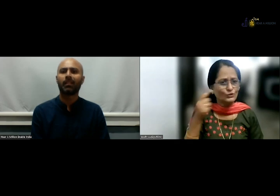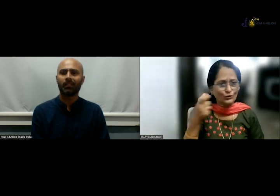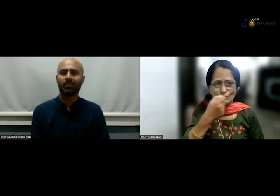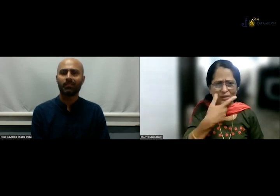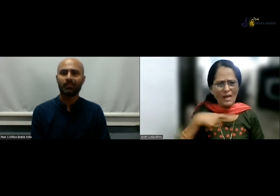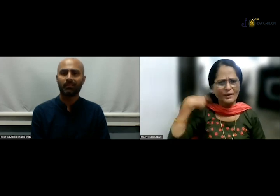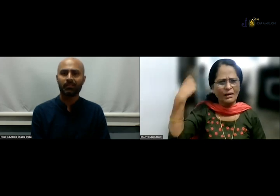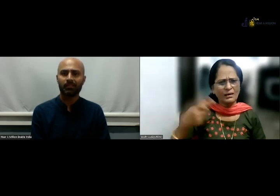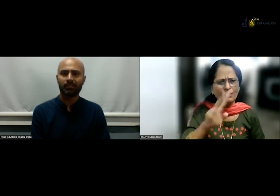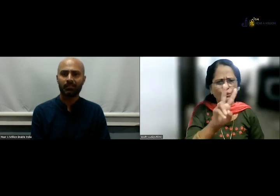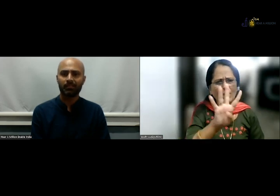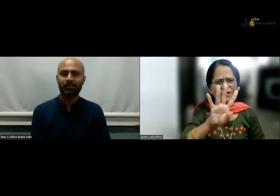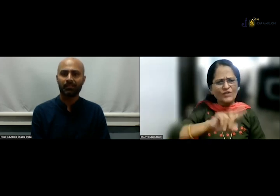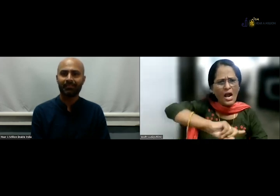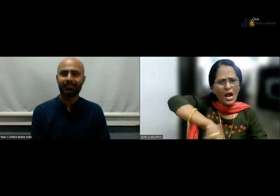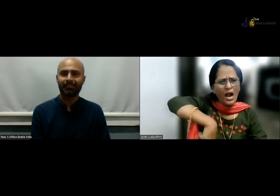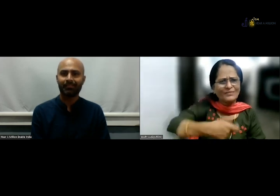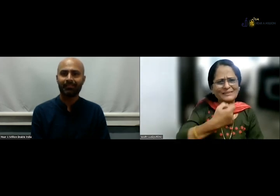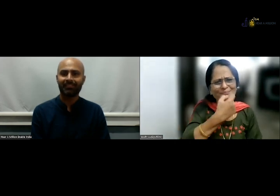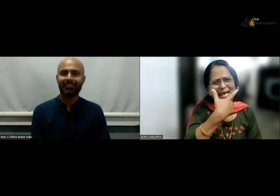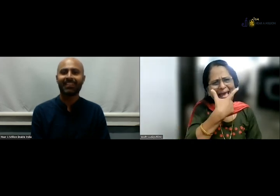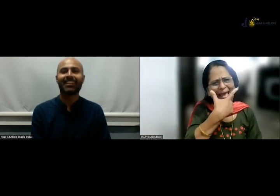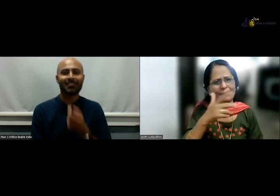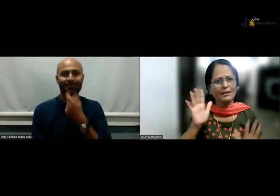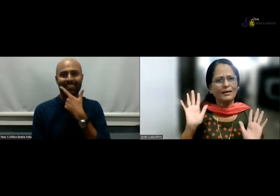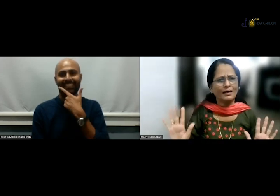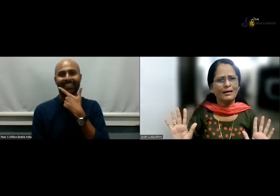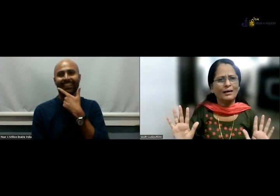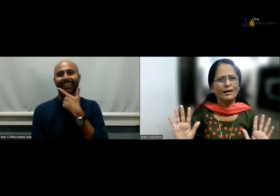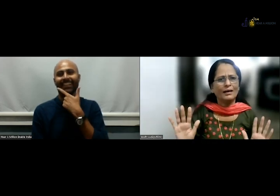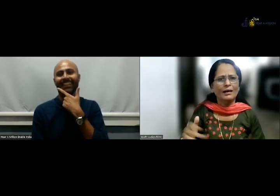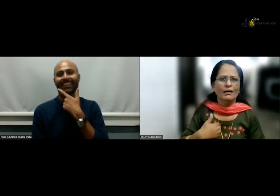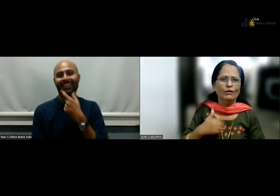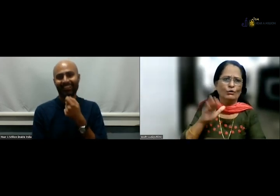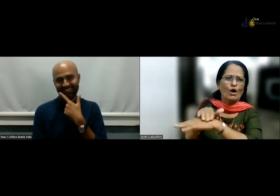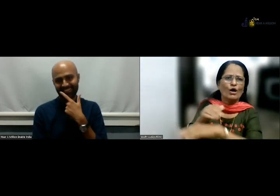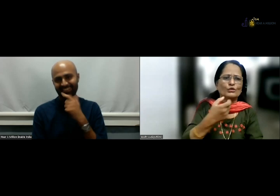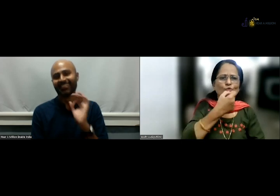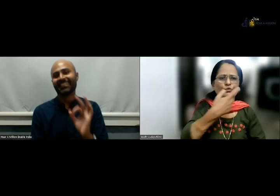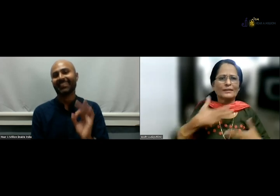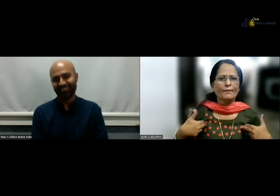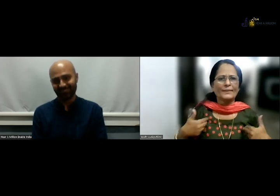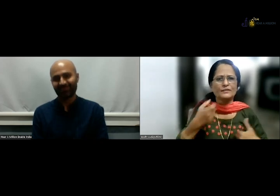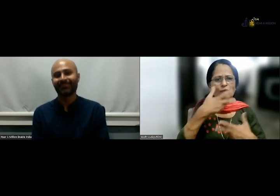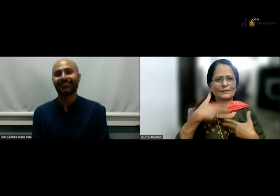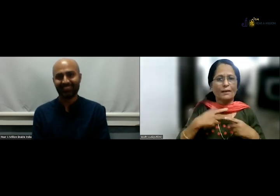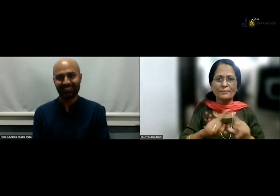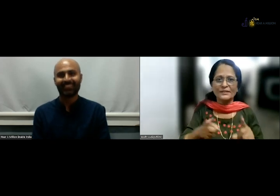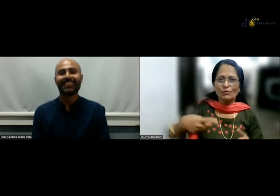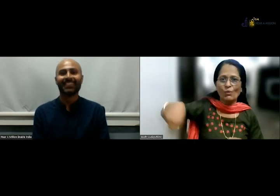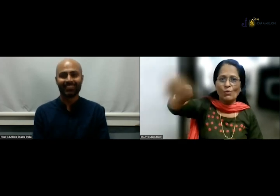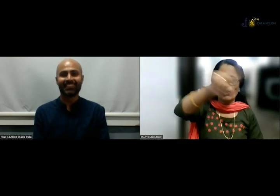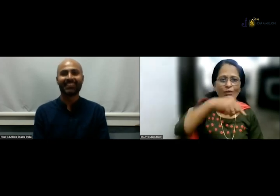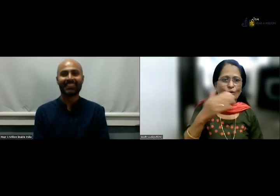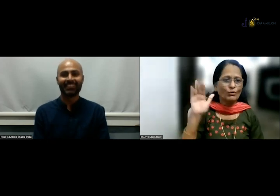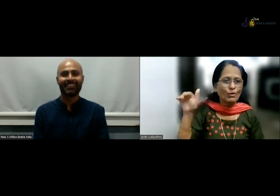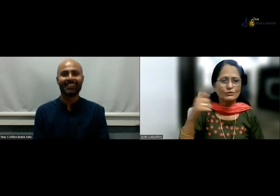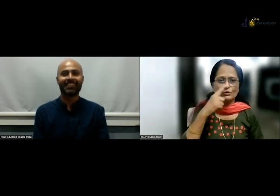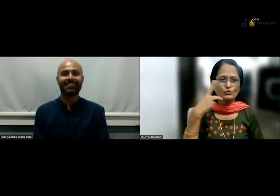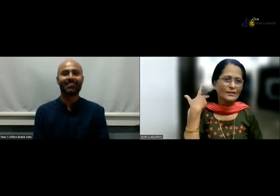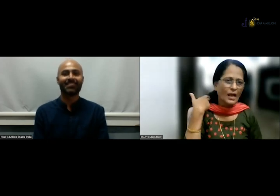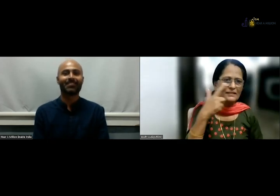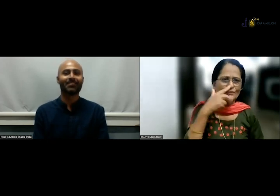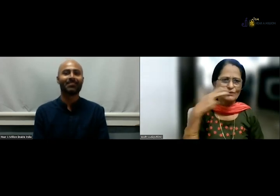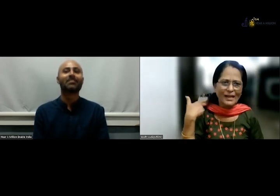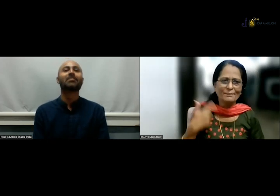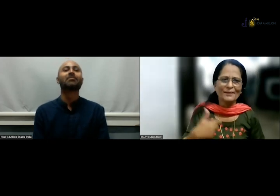talk Sudamani lawyer, because she always kept smiling 24 hours. So I signed